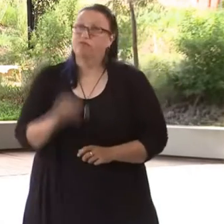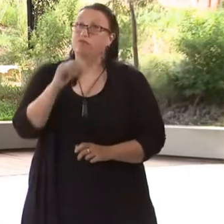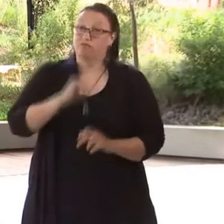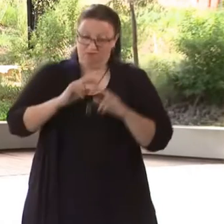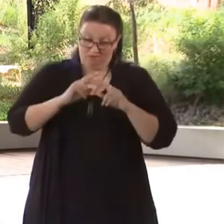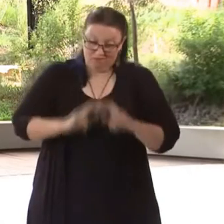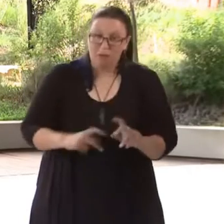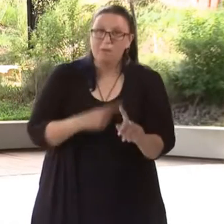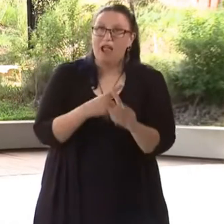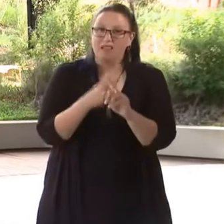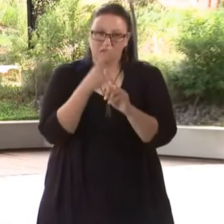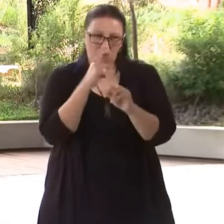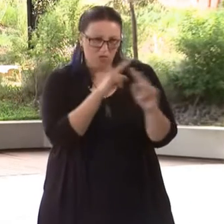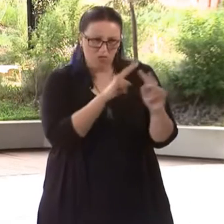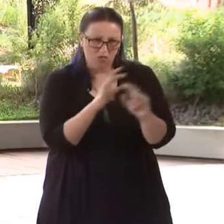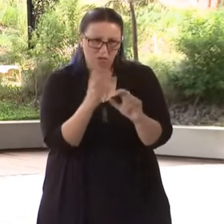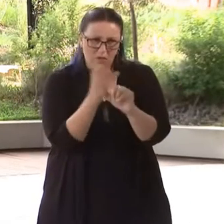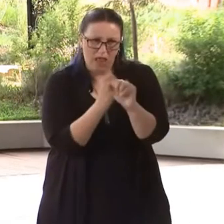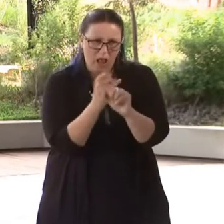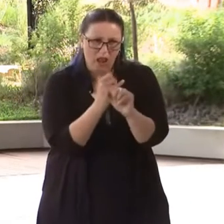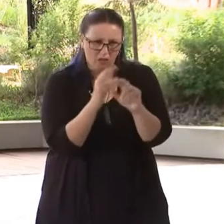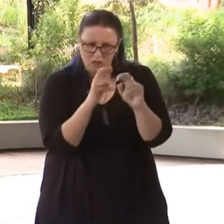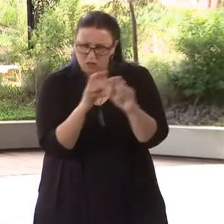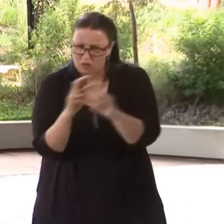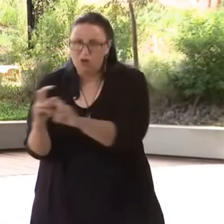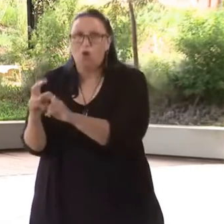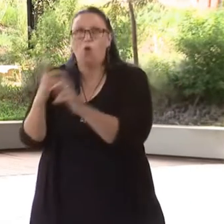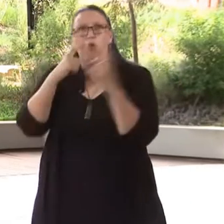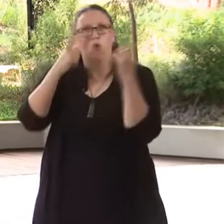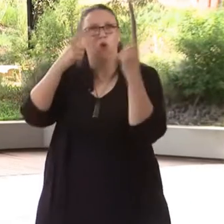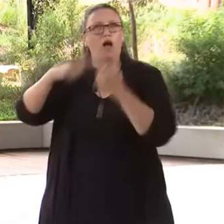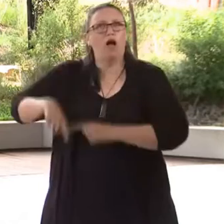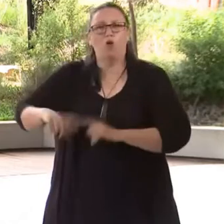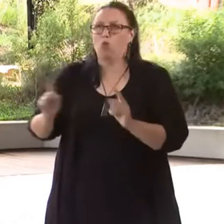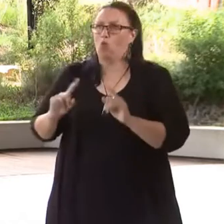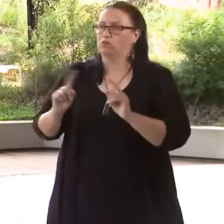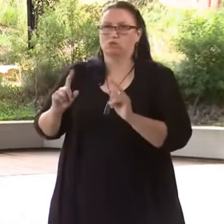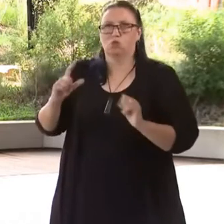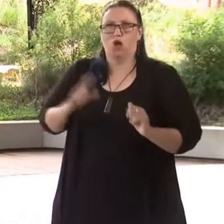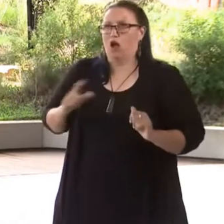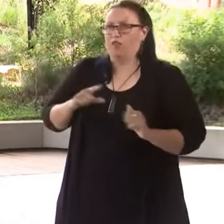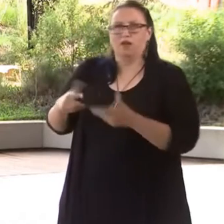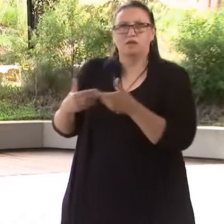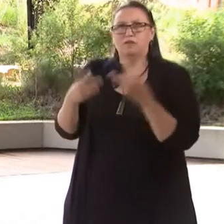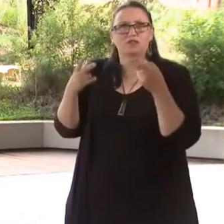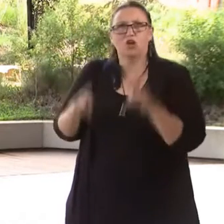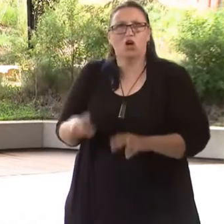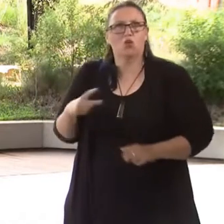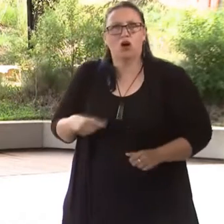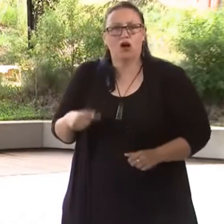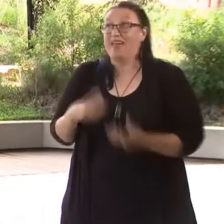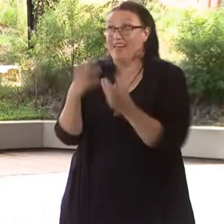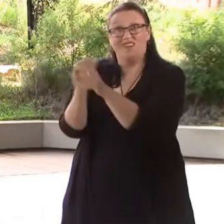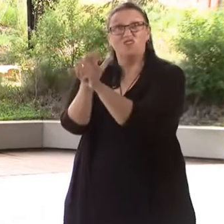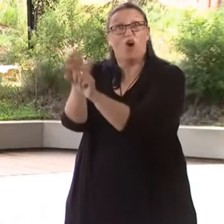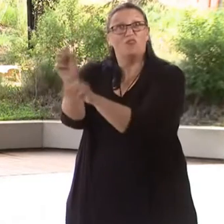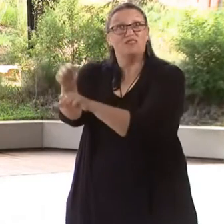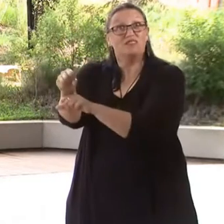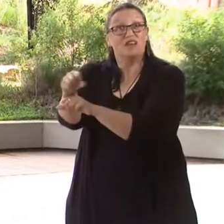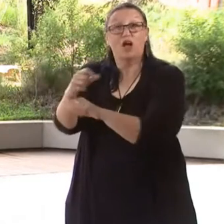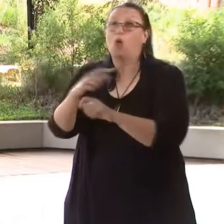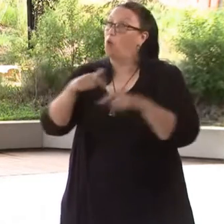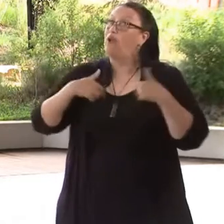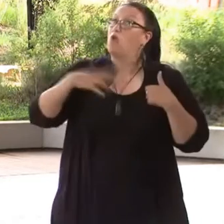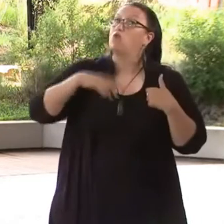that support the coroner are working very hard to get the answers that, most importantly, the family